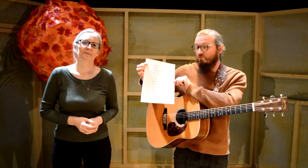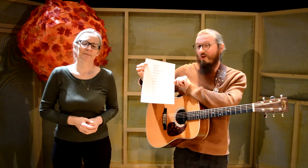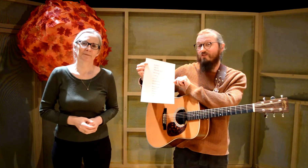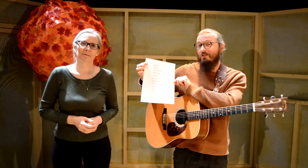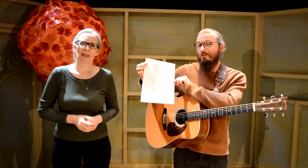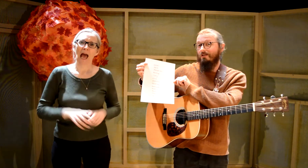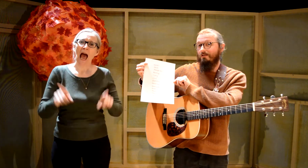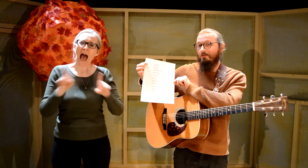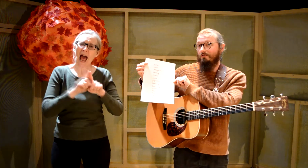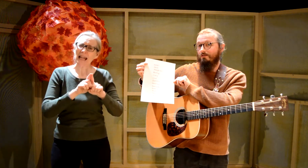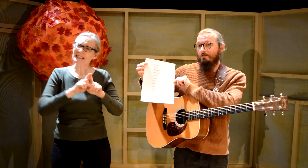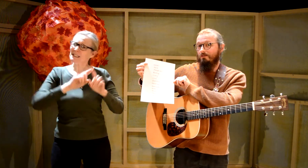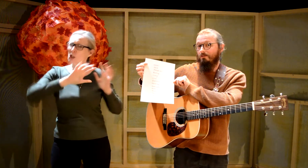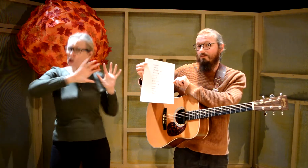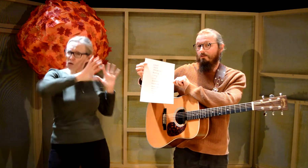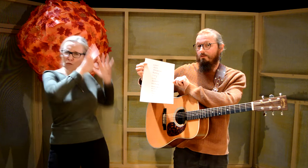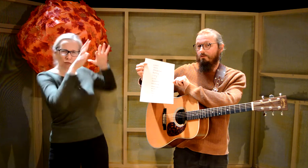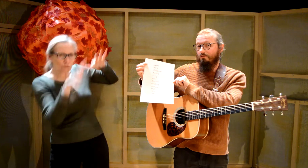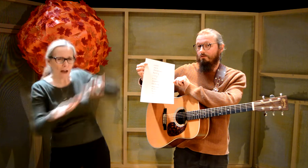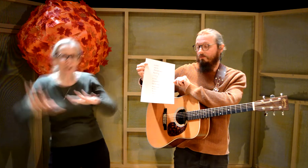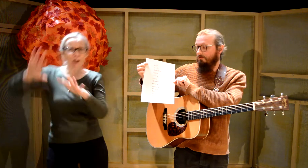and crashing.